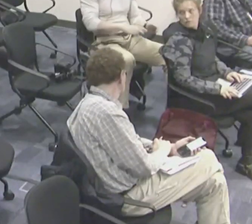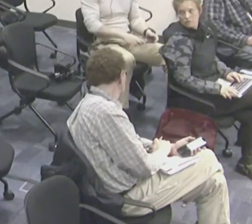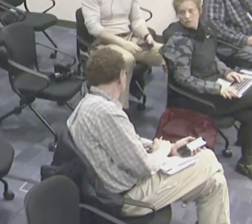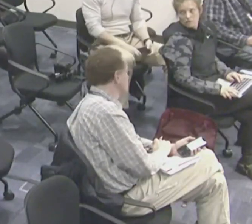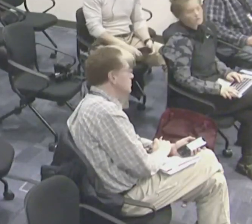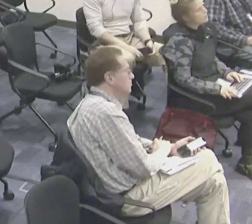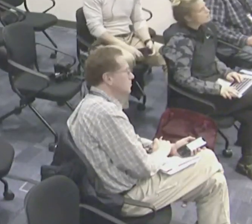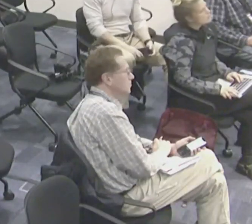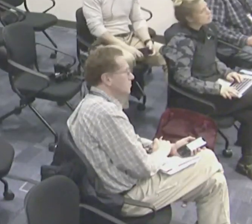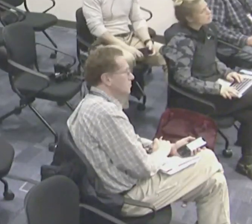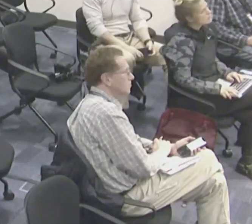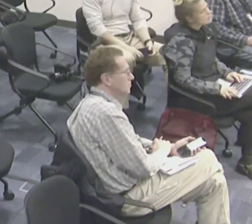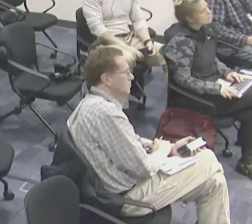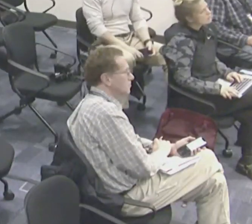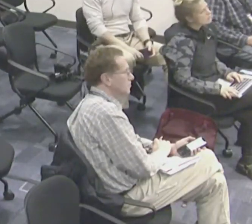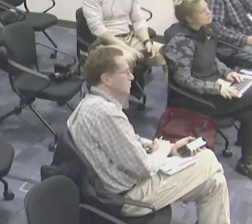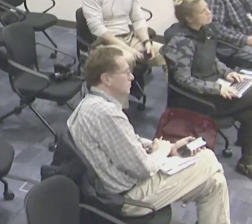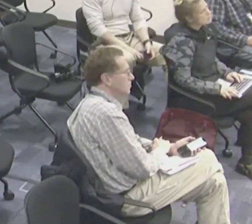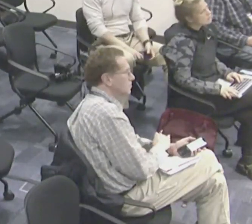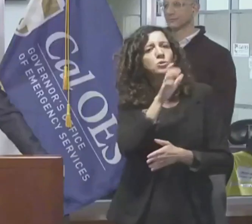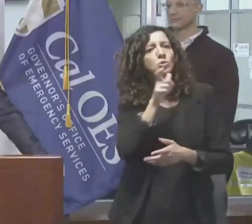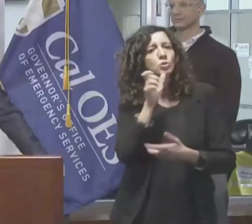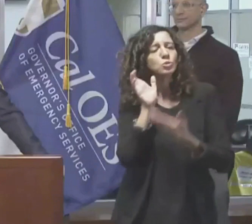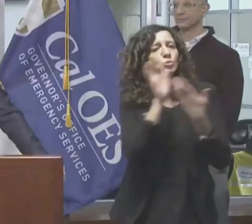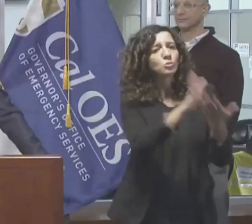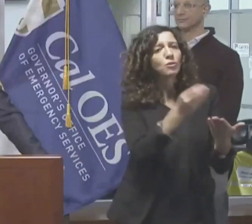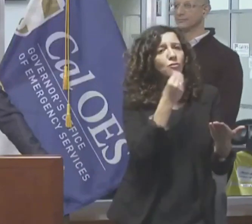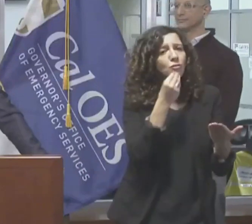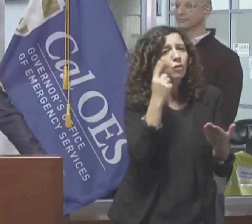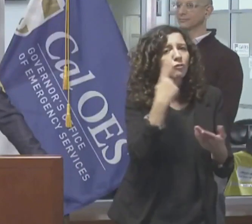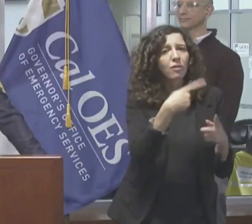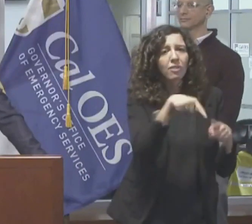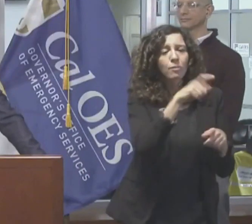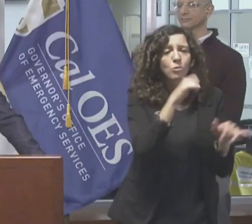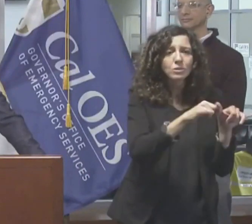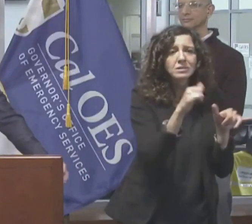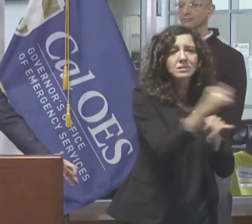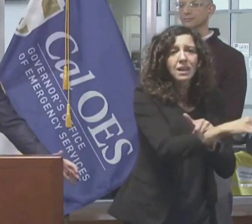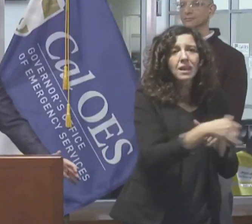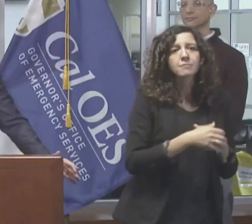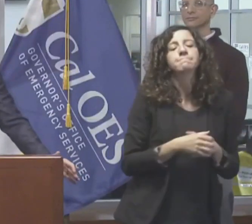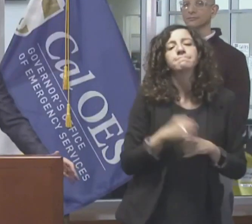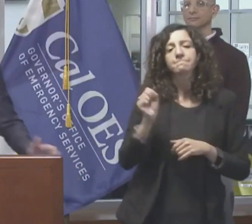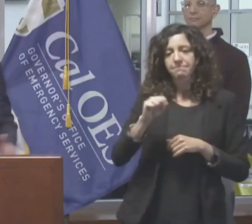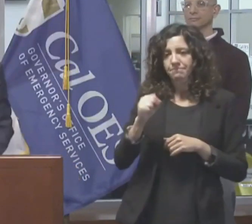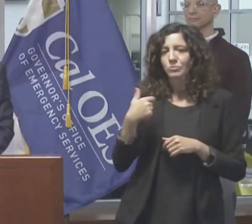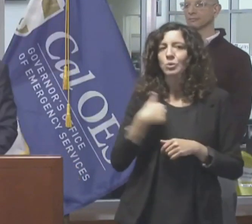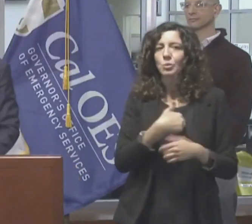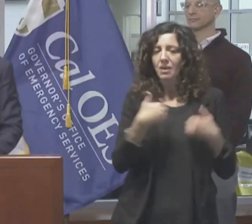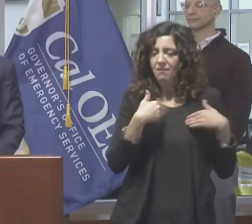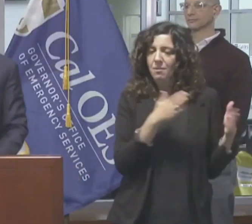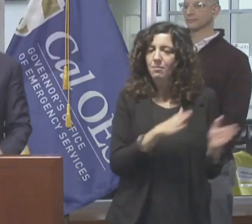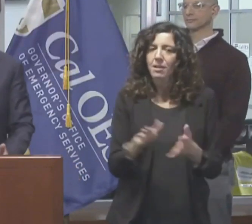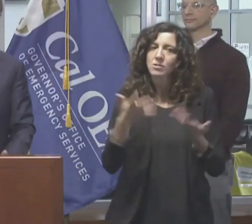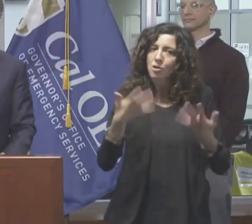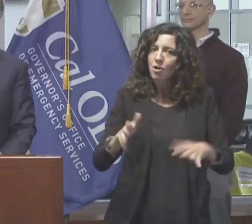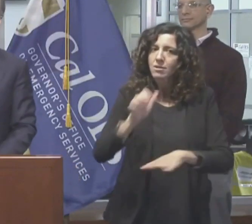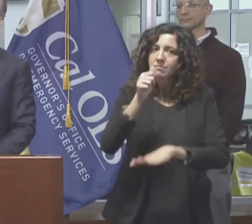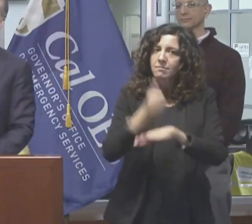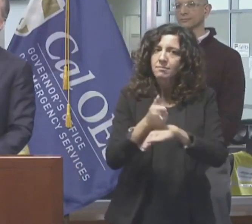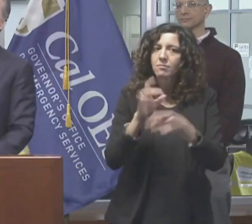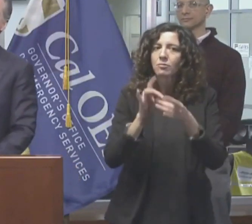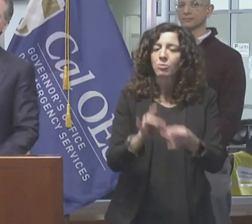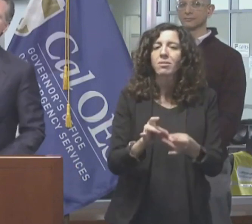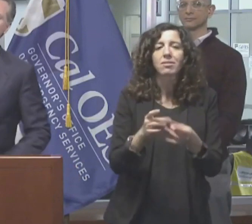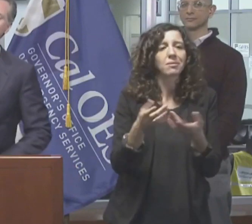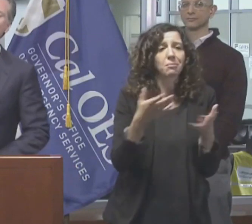these seniors self-isolated? There are plans being developed. There are plans that are well established as it relates to planning and protocols